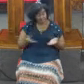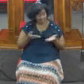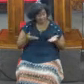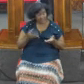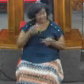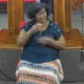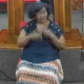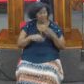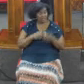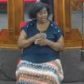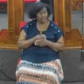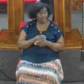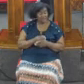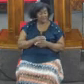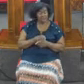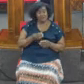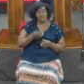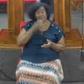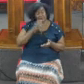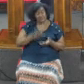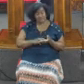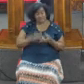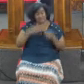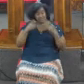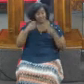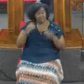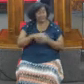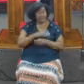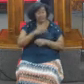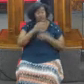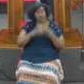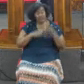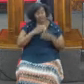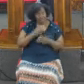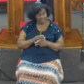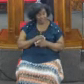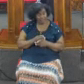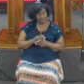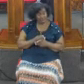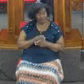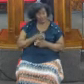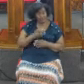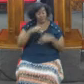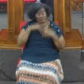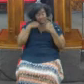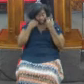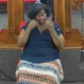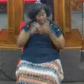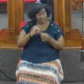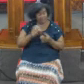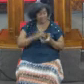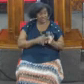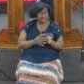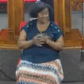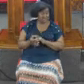what? Adulteress. In this wicked world, you ashamed of